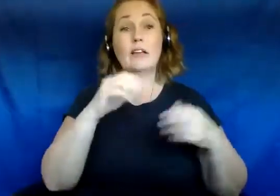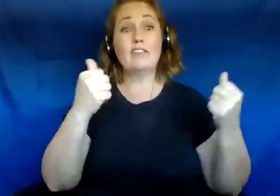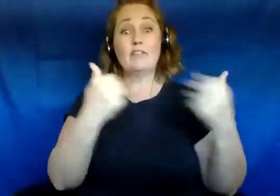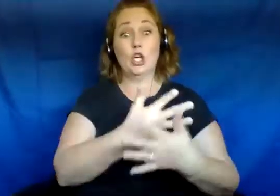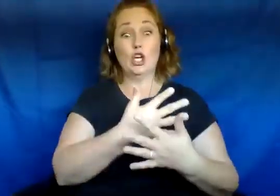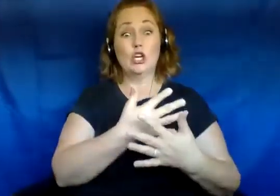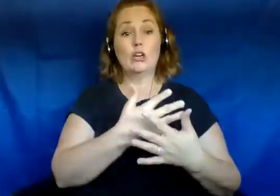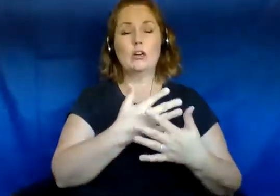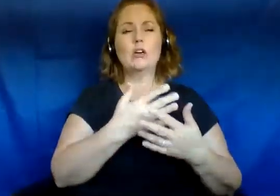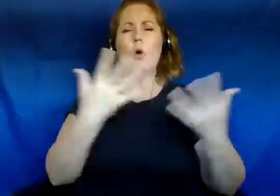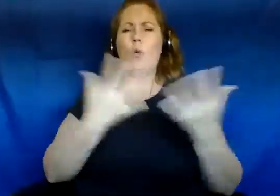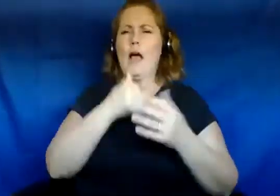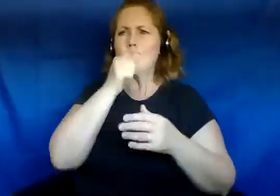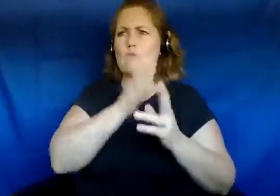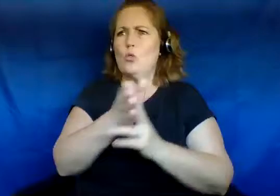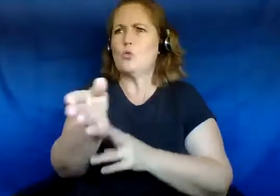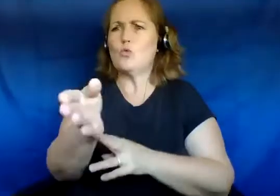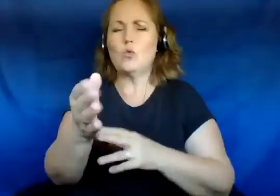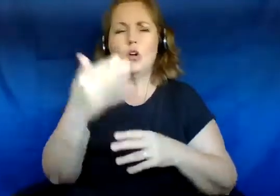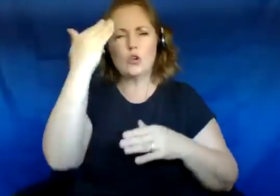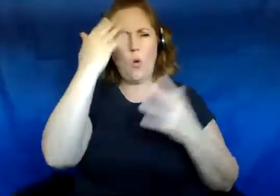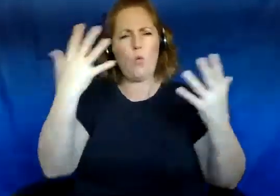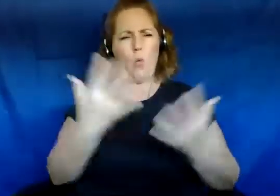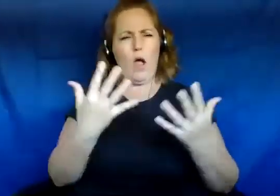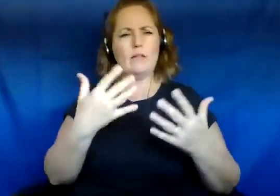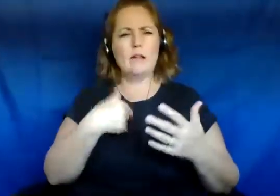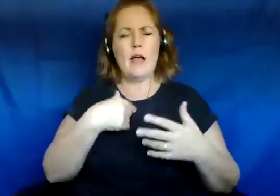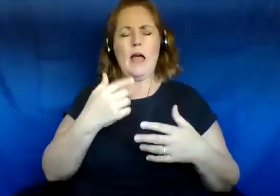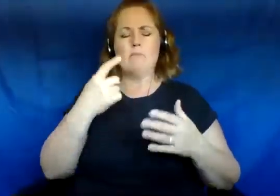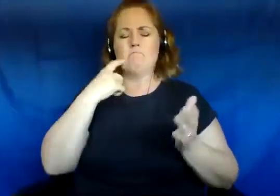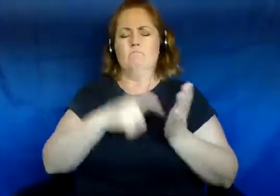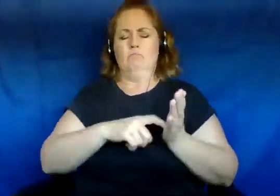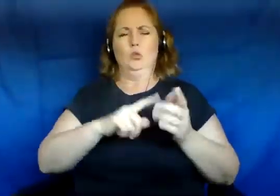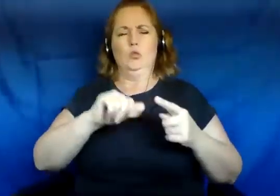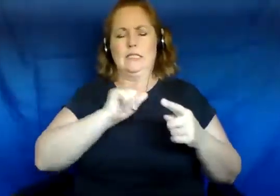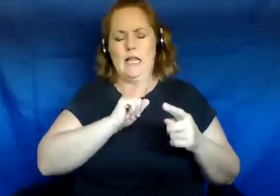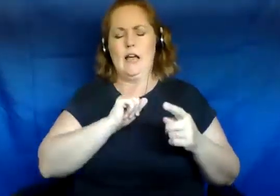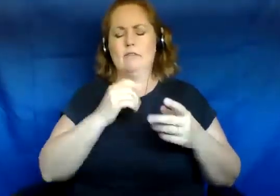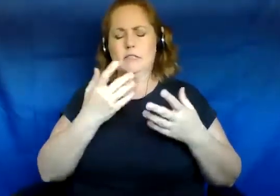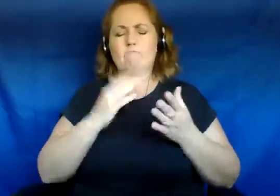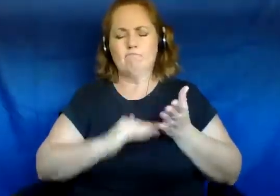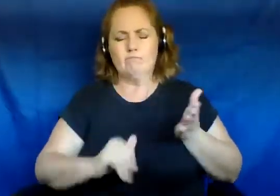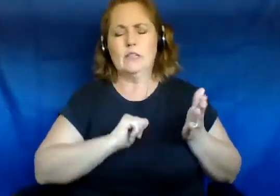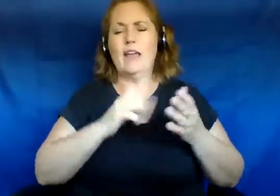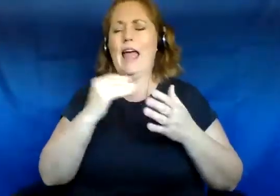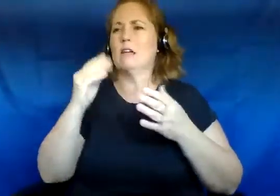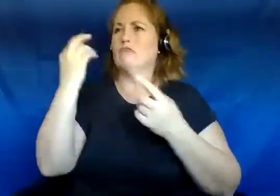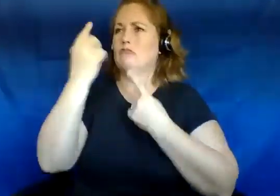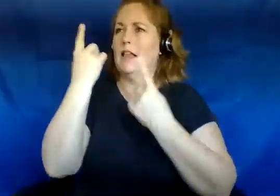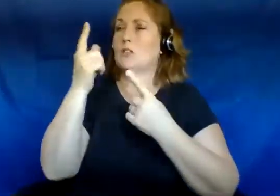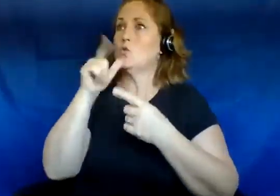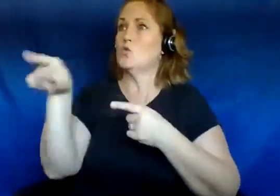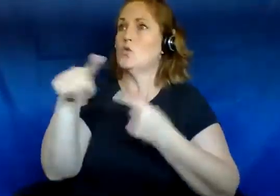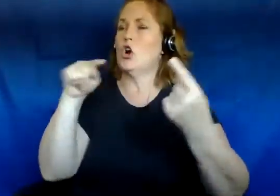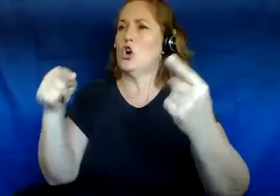what we are walking through. Fear, we are making amends to ourselves and those we have hurt because of our fear.